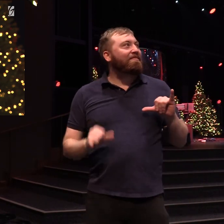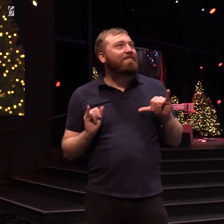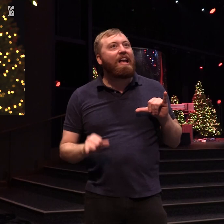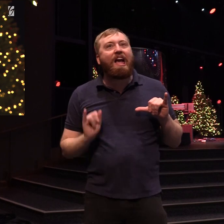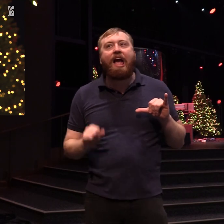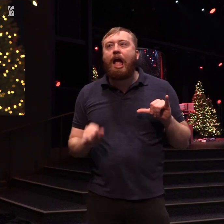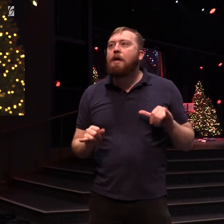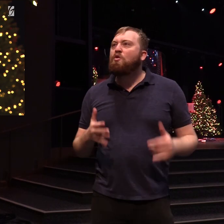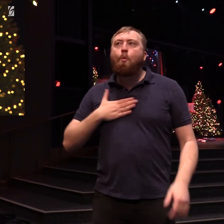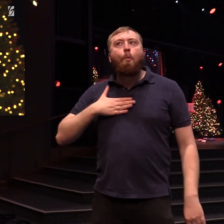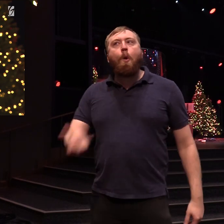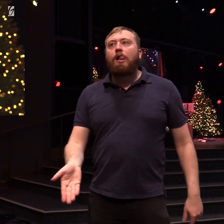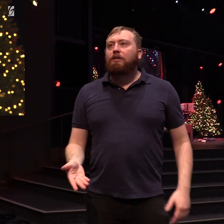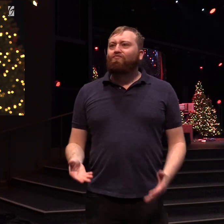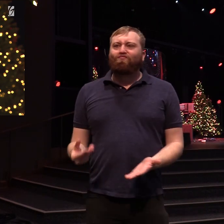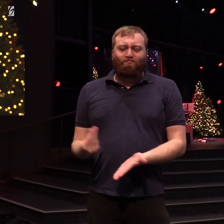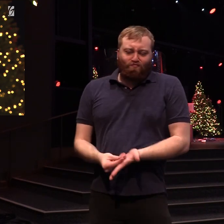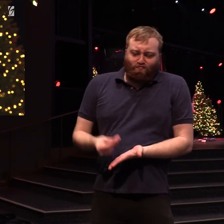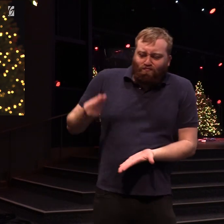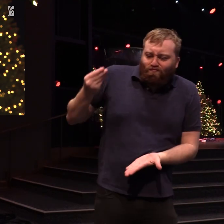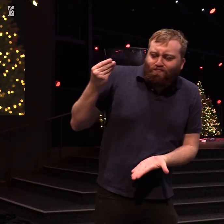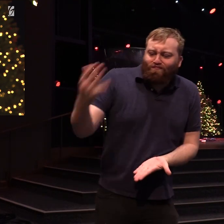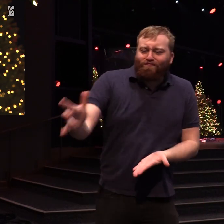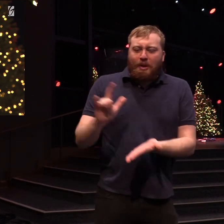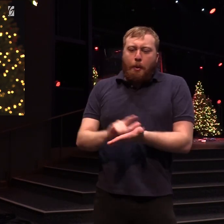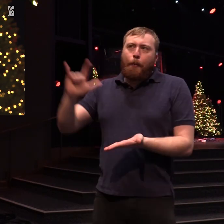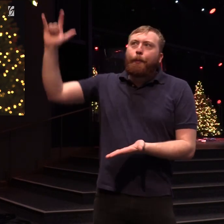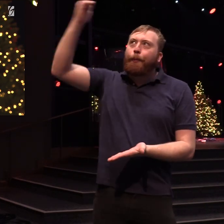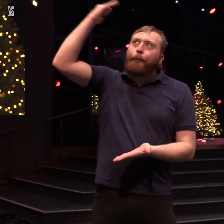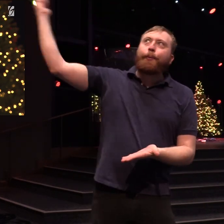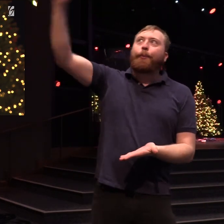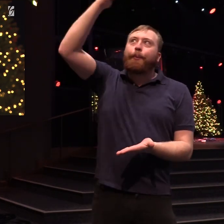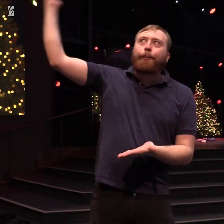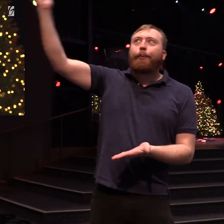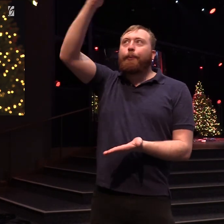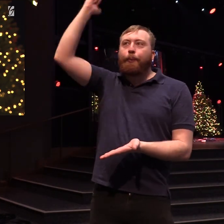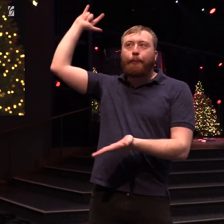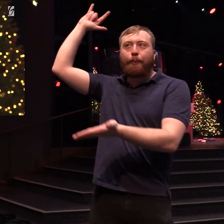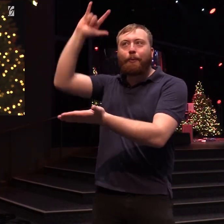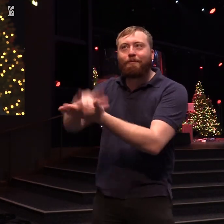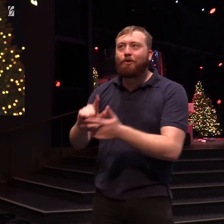hundreds of dollars to go nowhere.